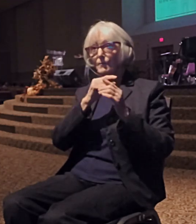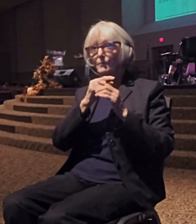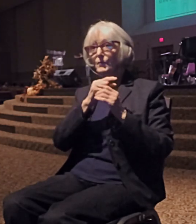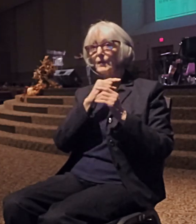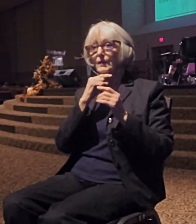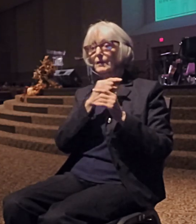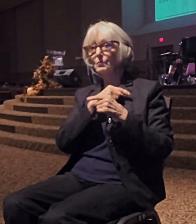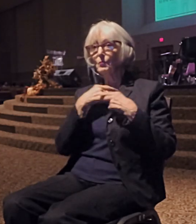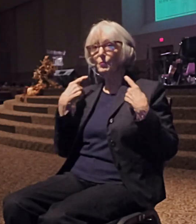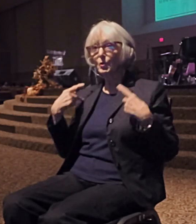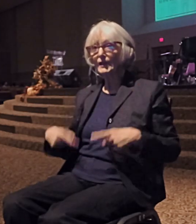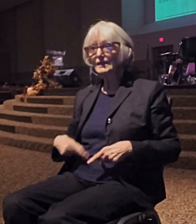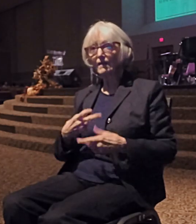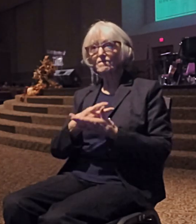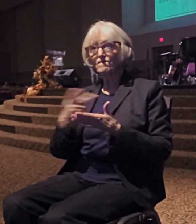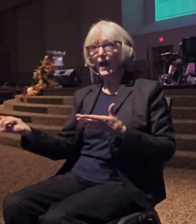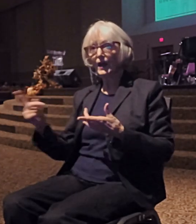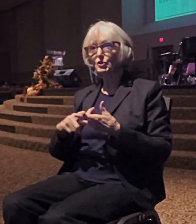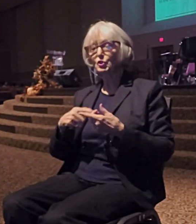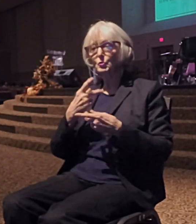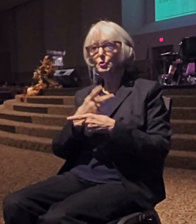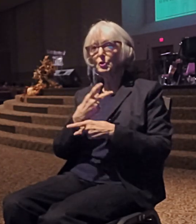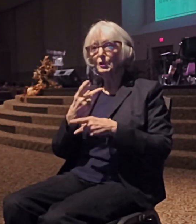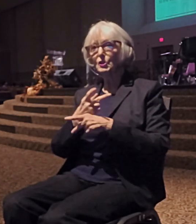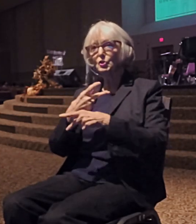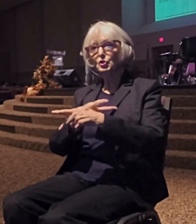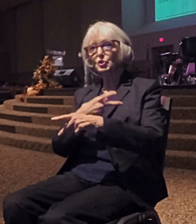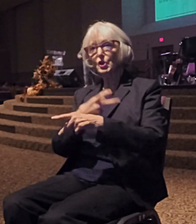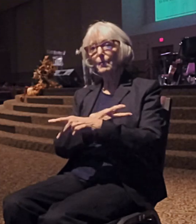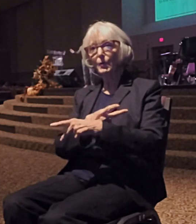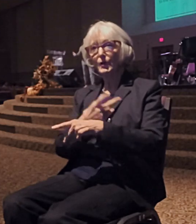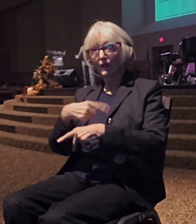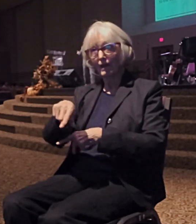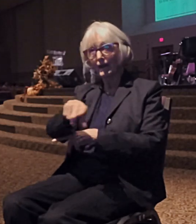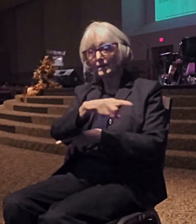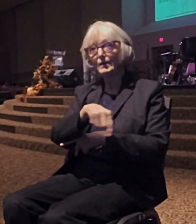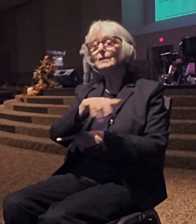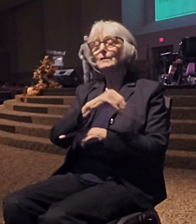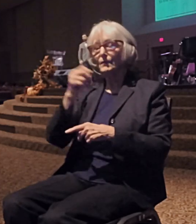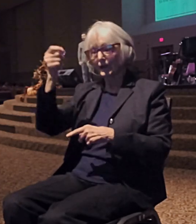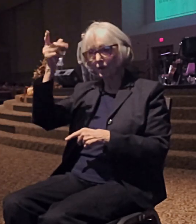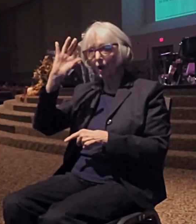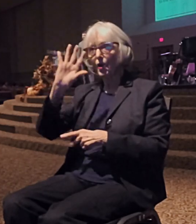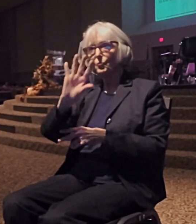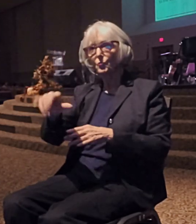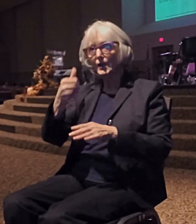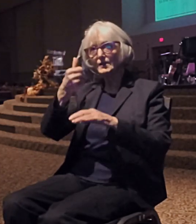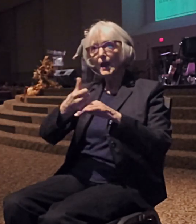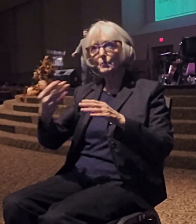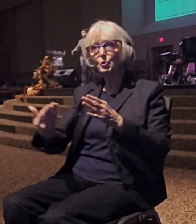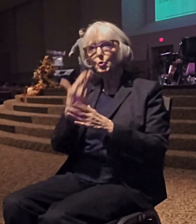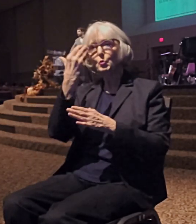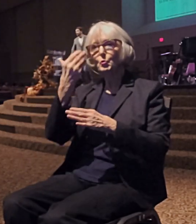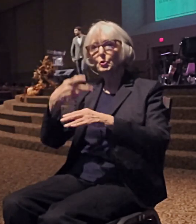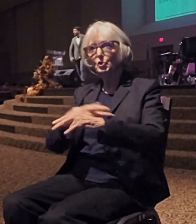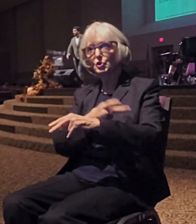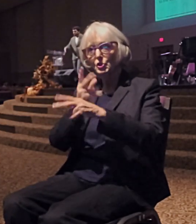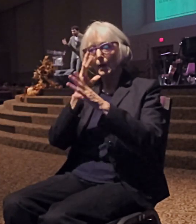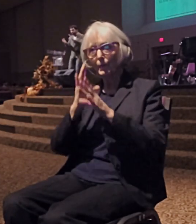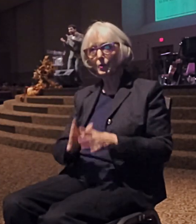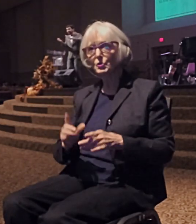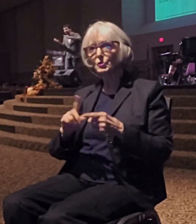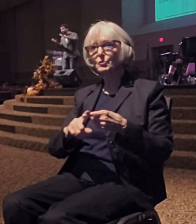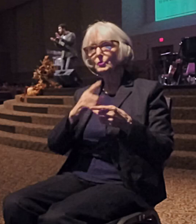to shepherd Israel rightly. God says he will raise up new shepherds. These new shepherds will be in the vein of Jesus, the great